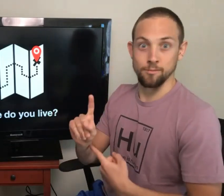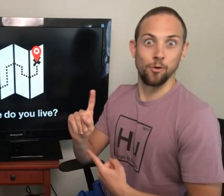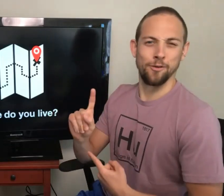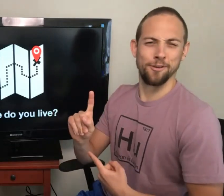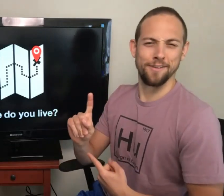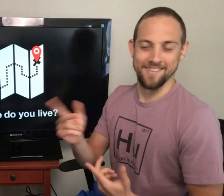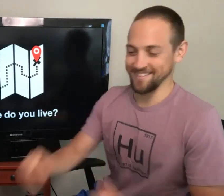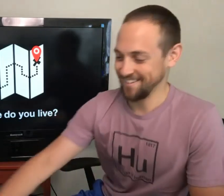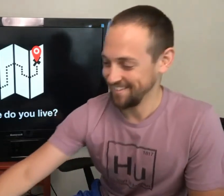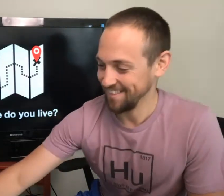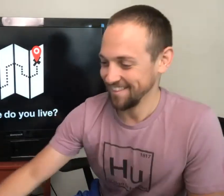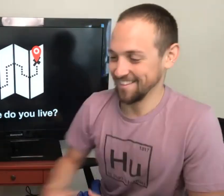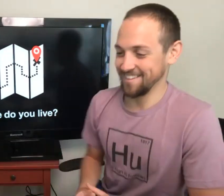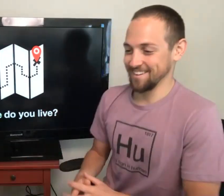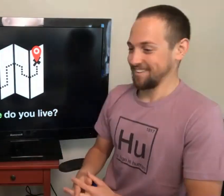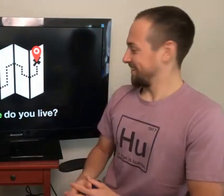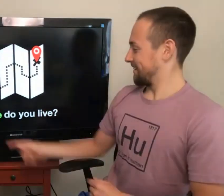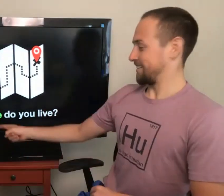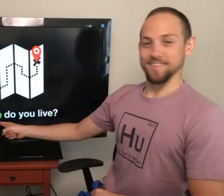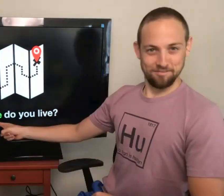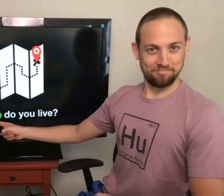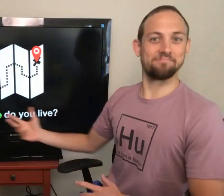So the word where tells you it's going to be a question.